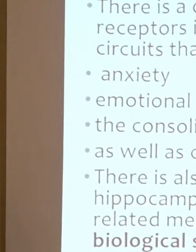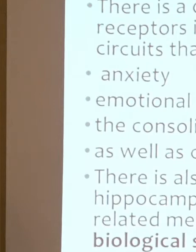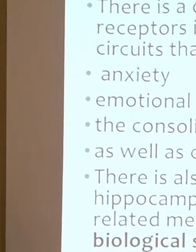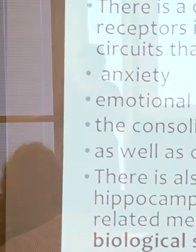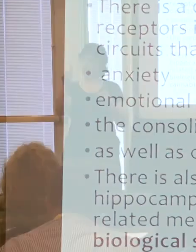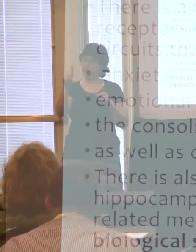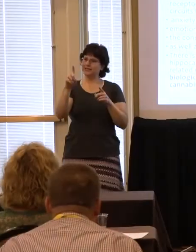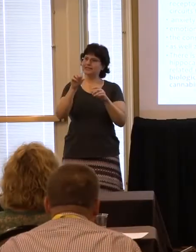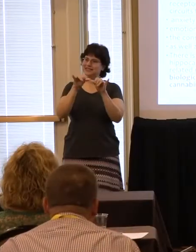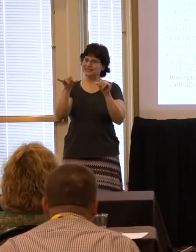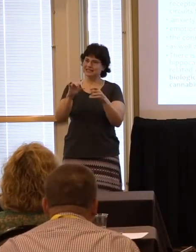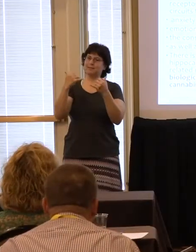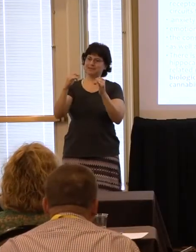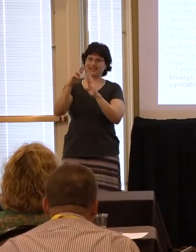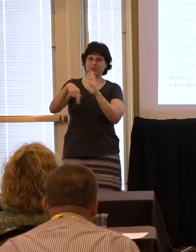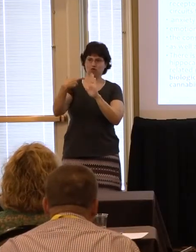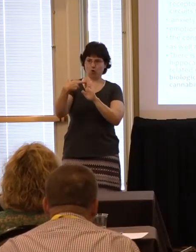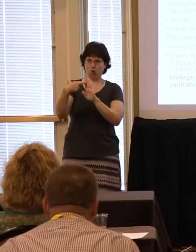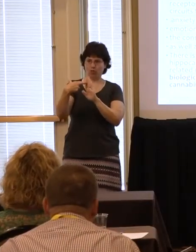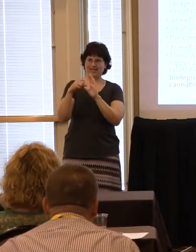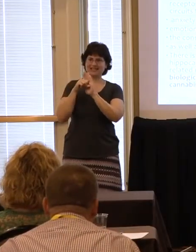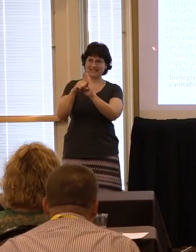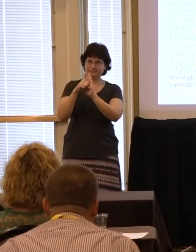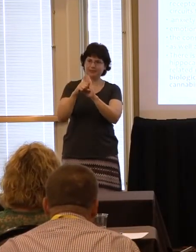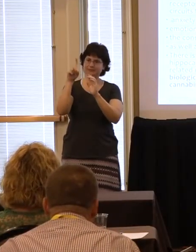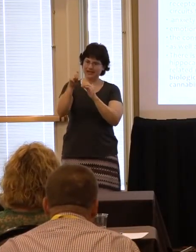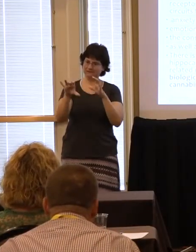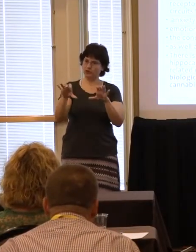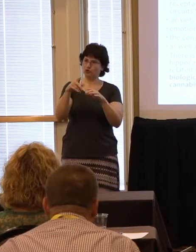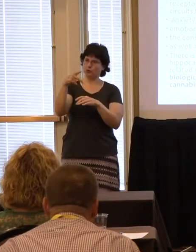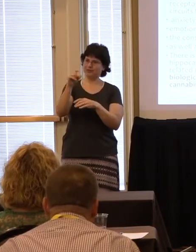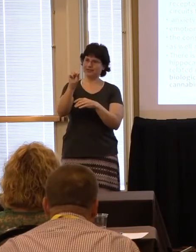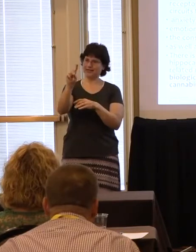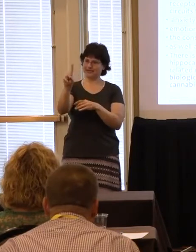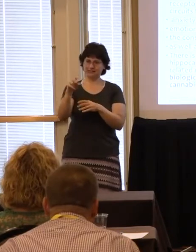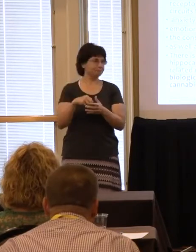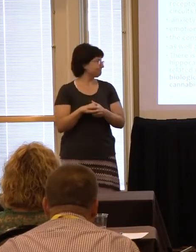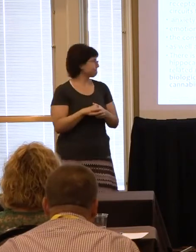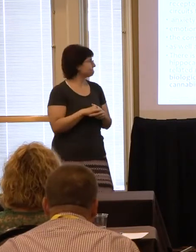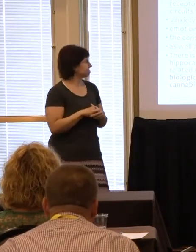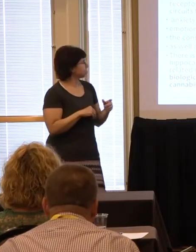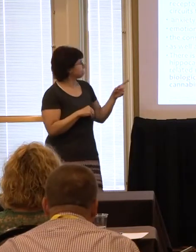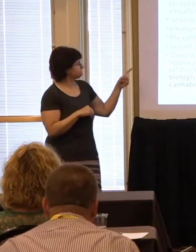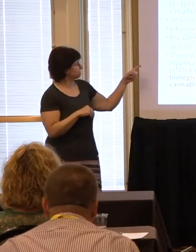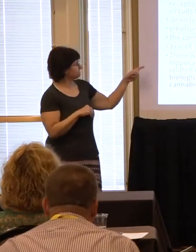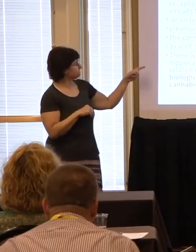system plays a role in symptoms that have to do with PTSD.